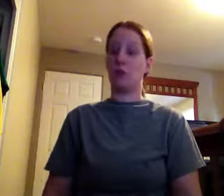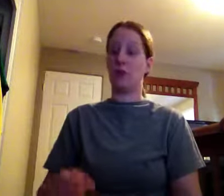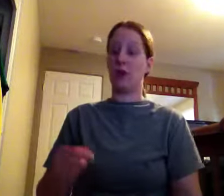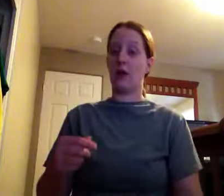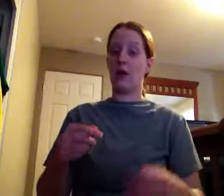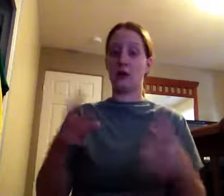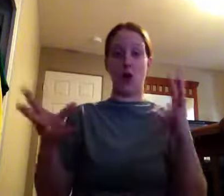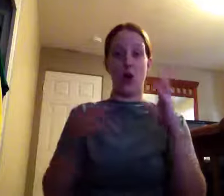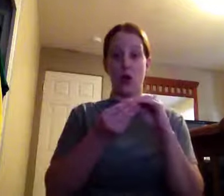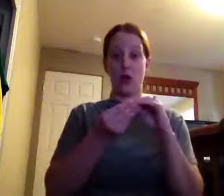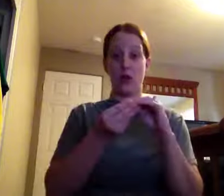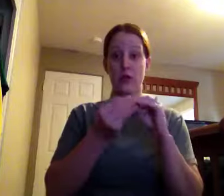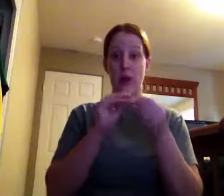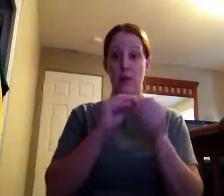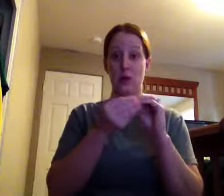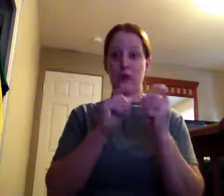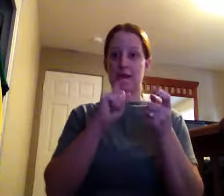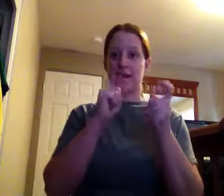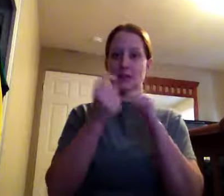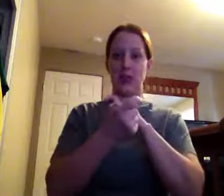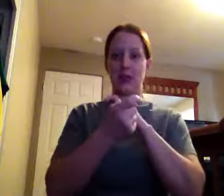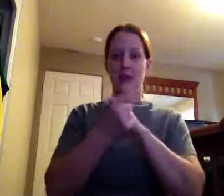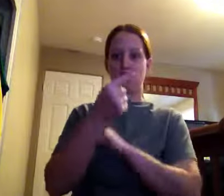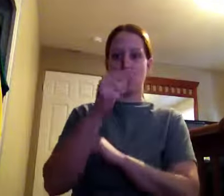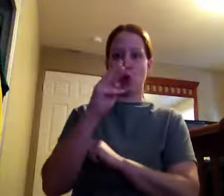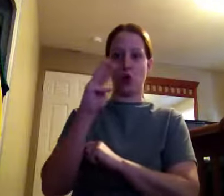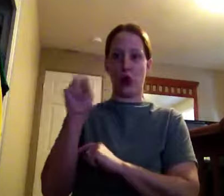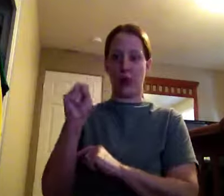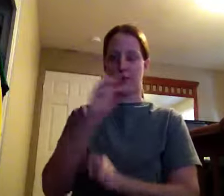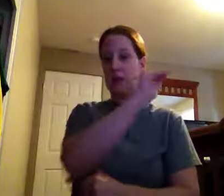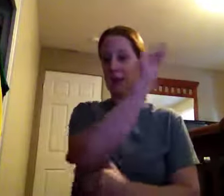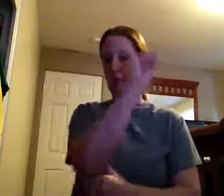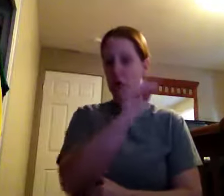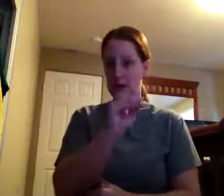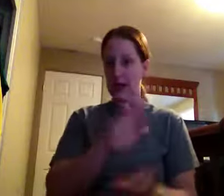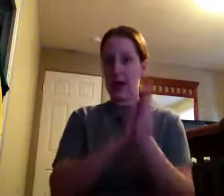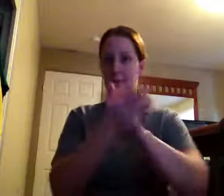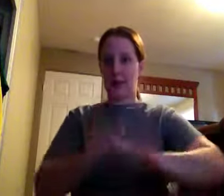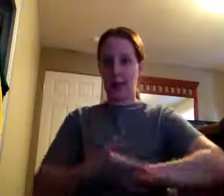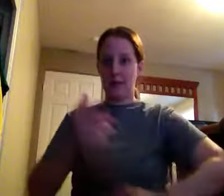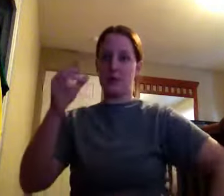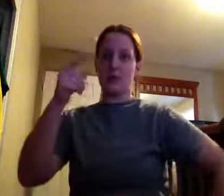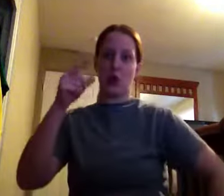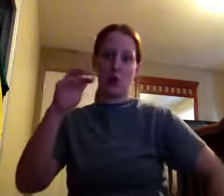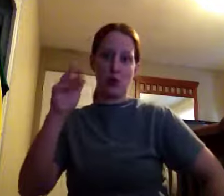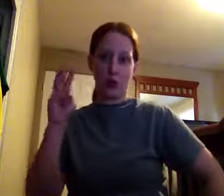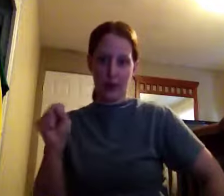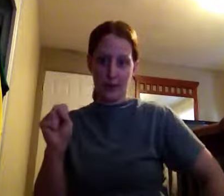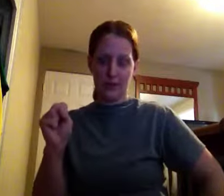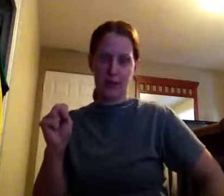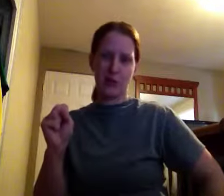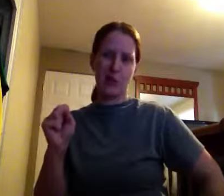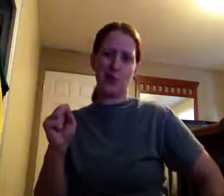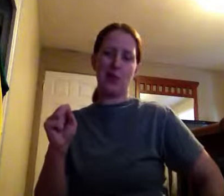all these and change these to the word grams. Because remember, we're going to assume we have 100 grams. That makes each percent equal to a